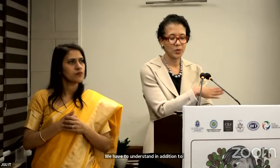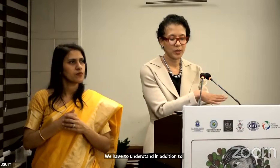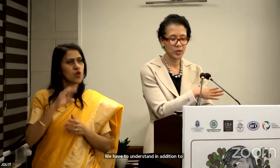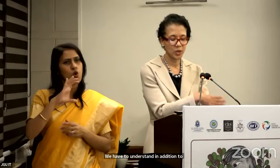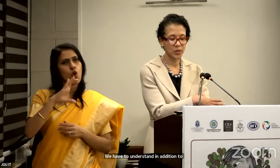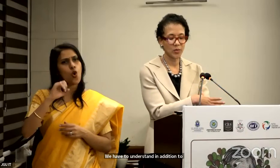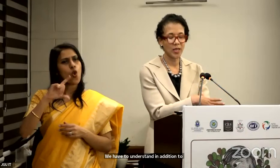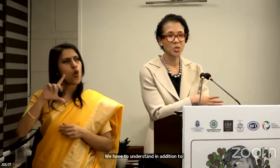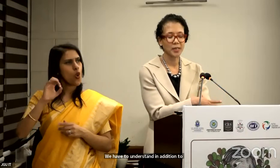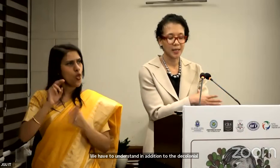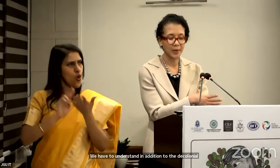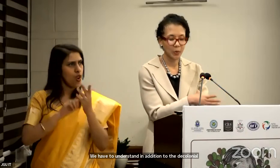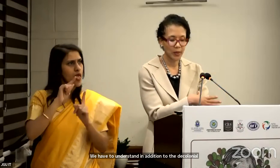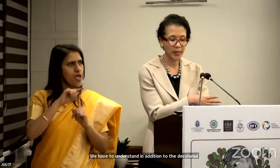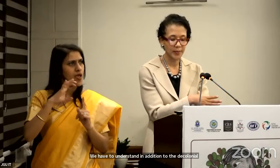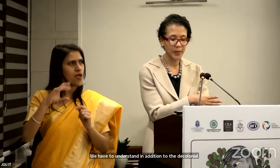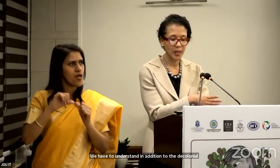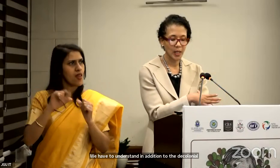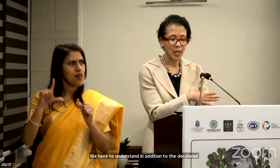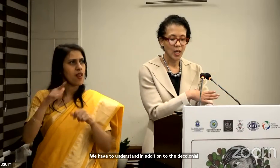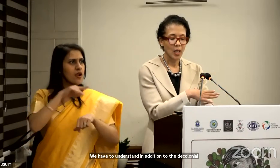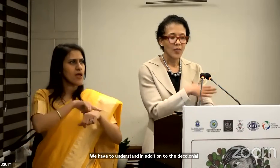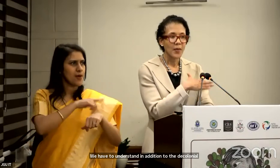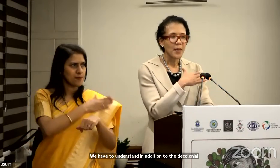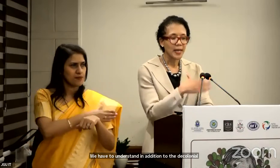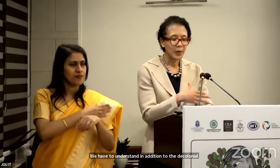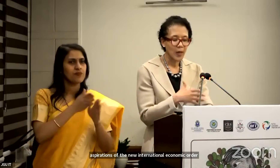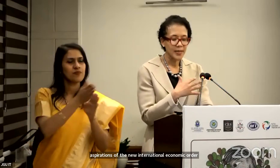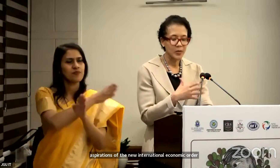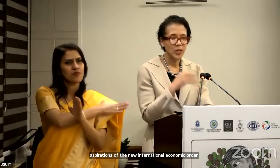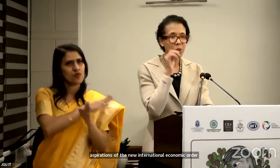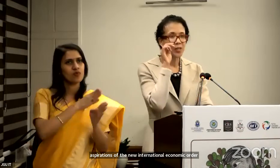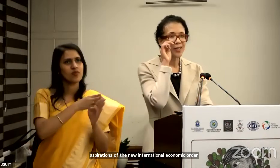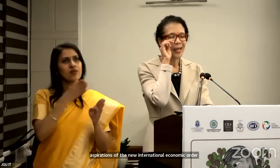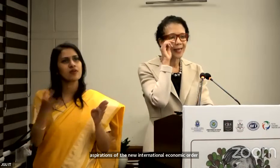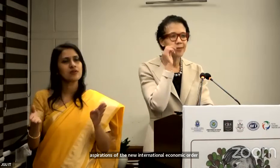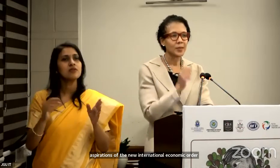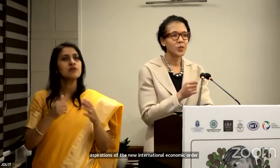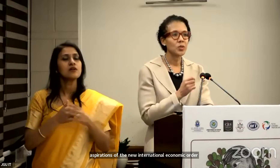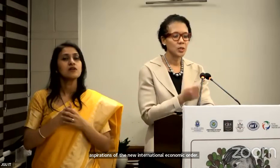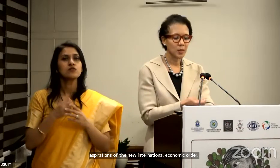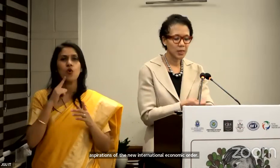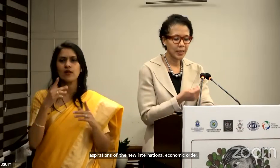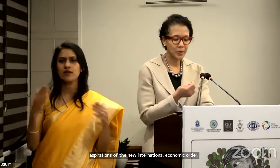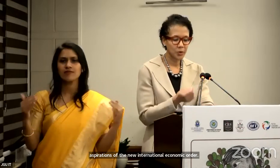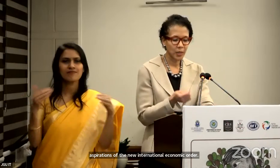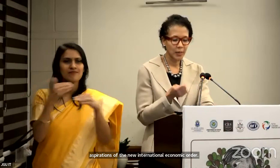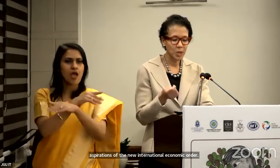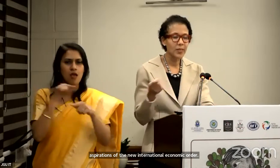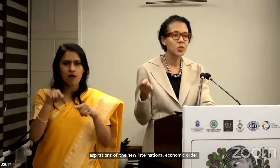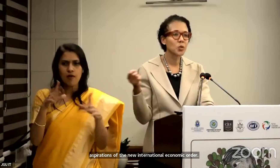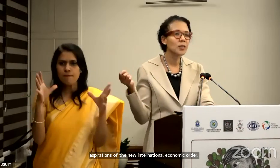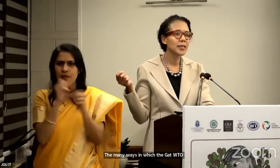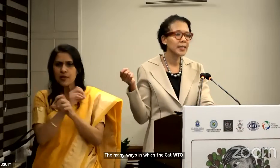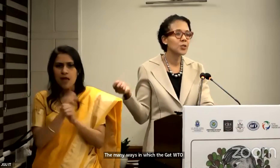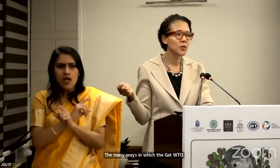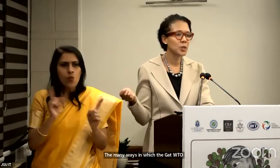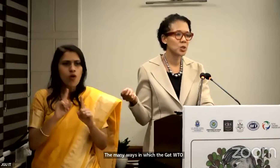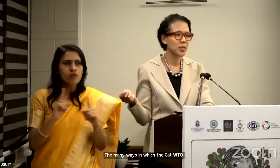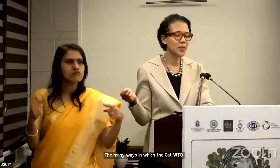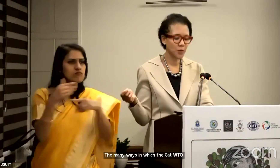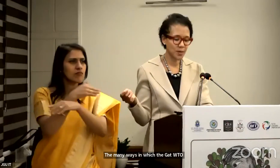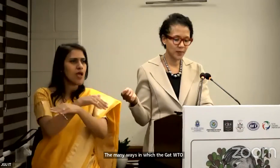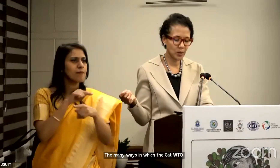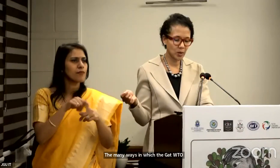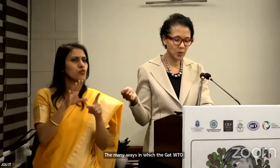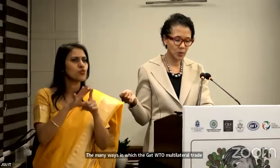of the new international economic order, the many ways in which the GATT WTO multilateral trade regime historically entrenched